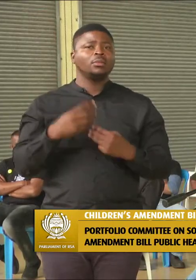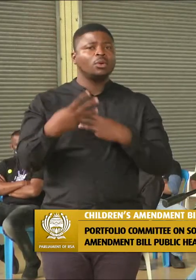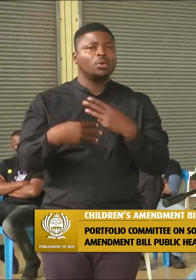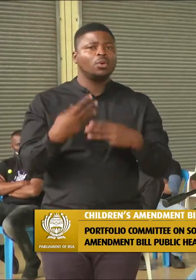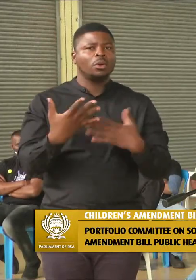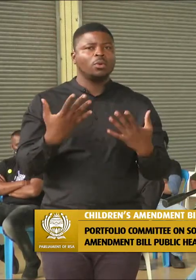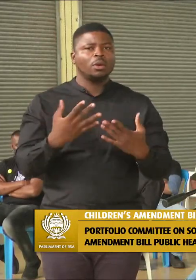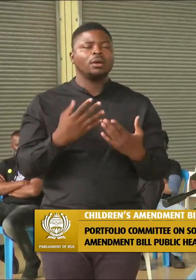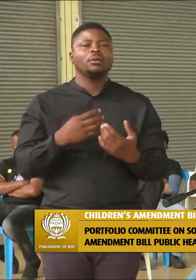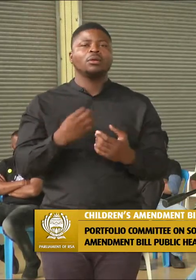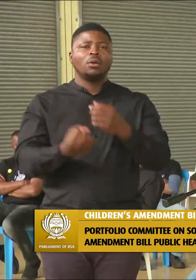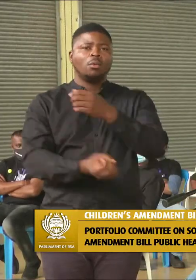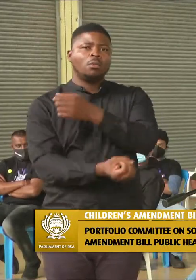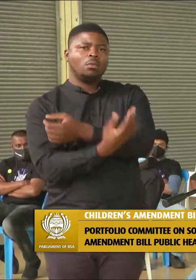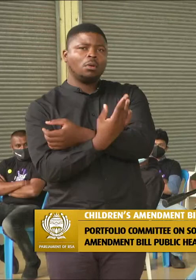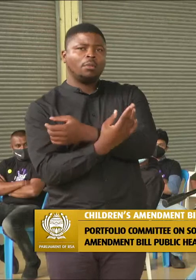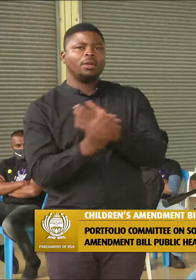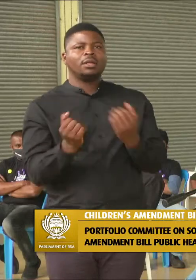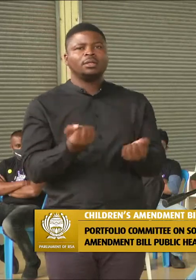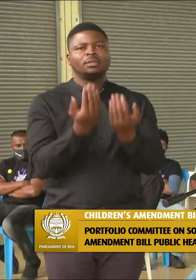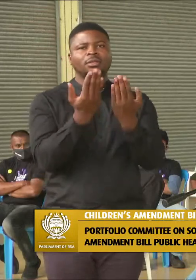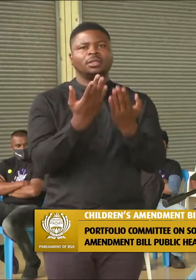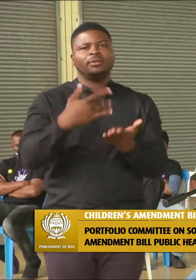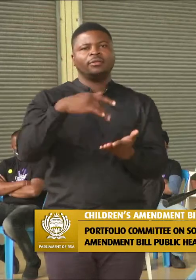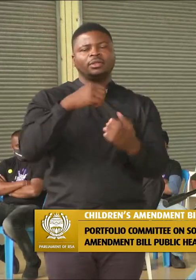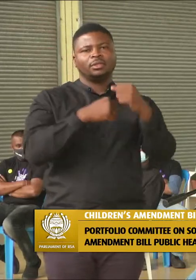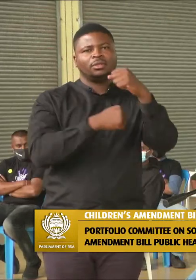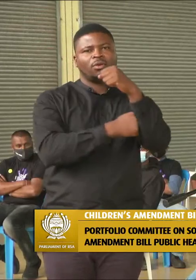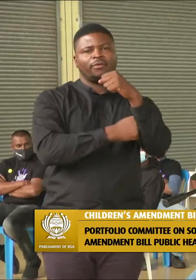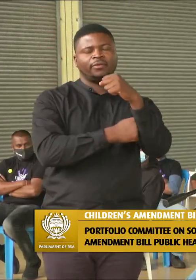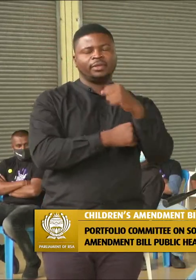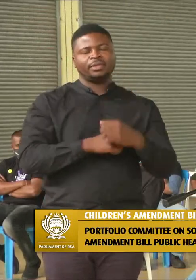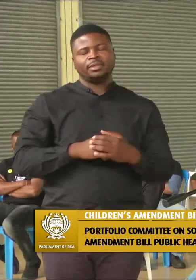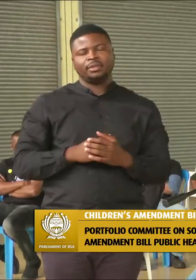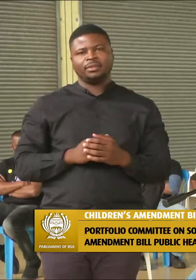Service Office. from Mpumalanga Service Office.